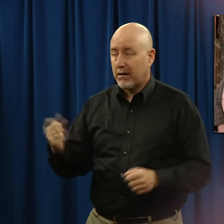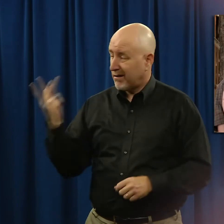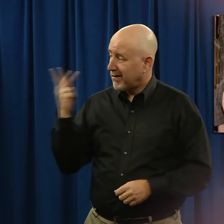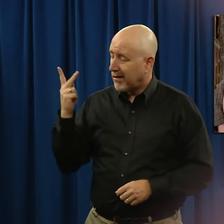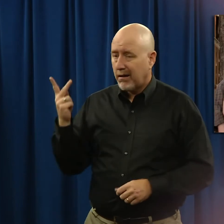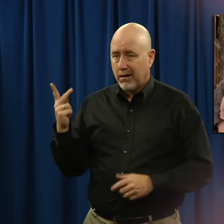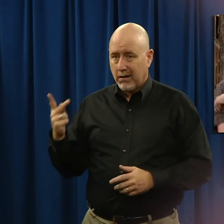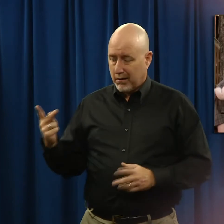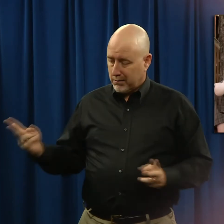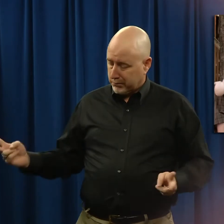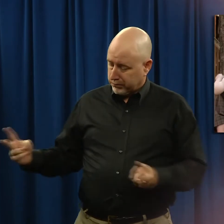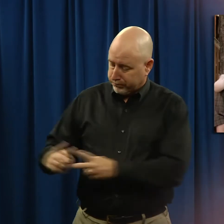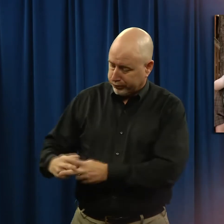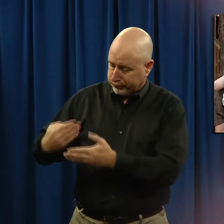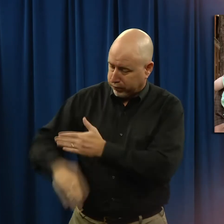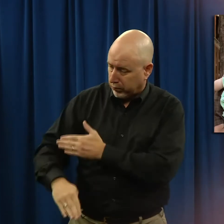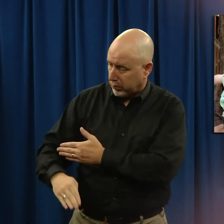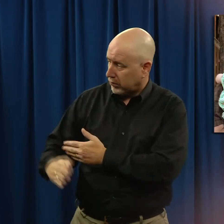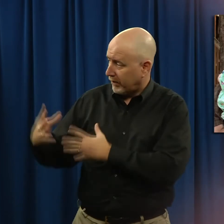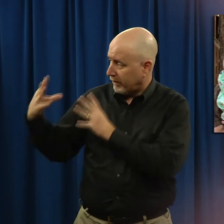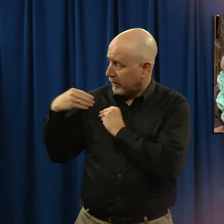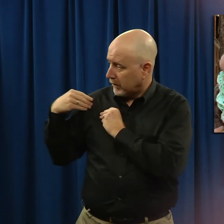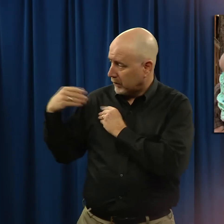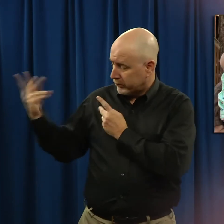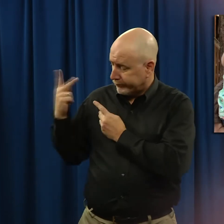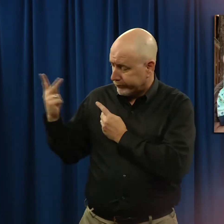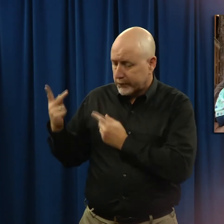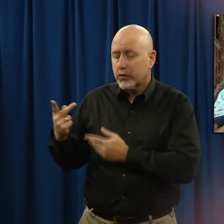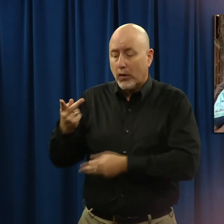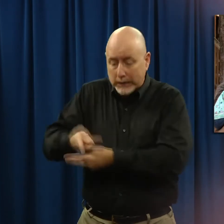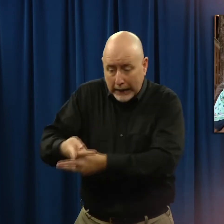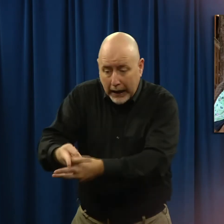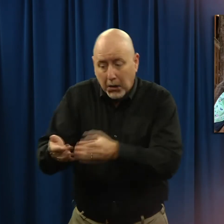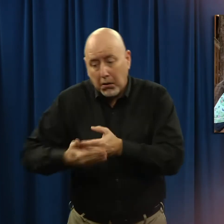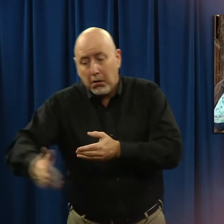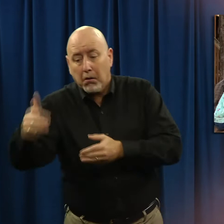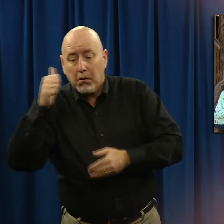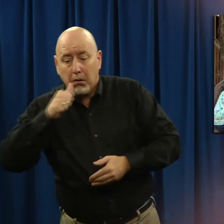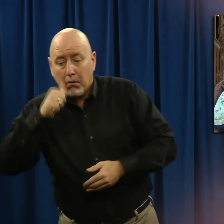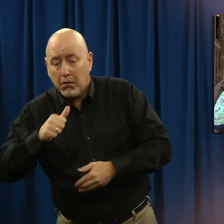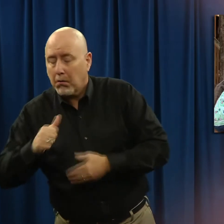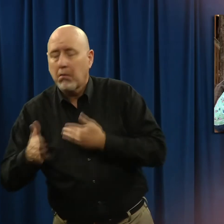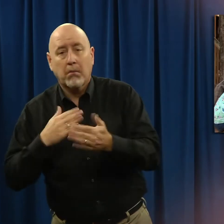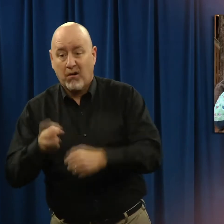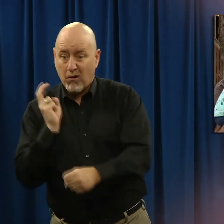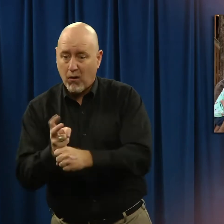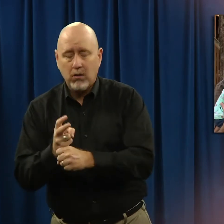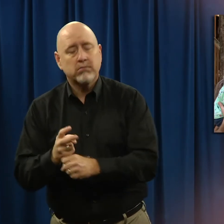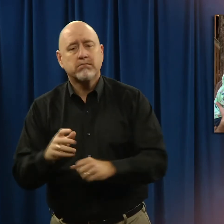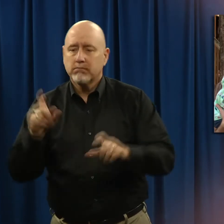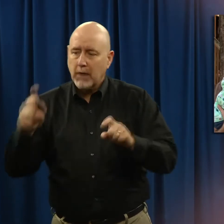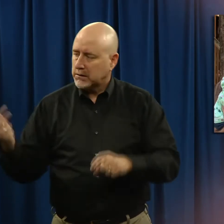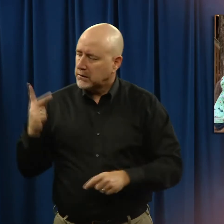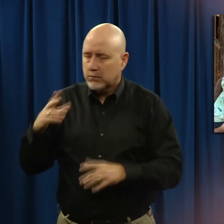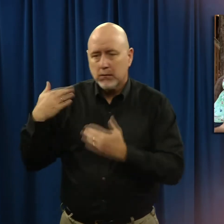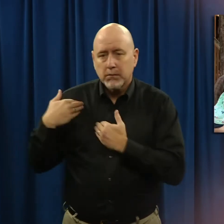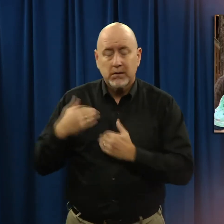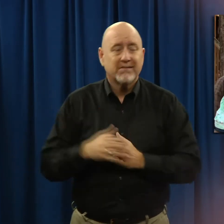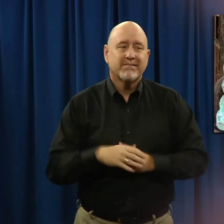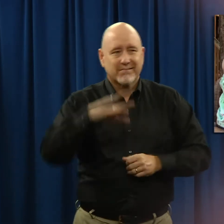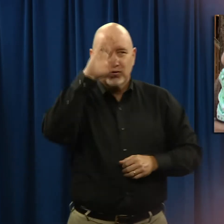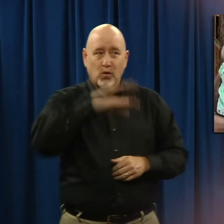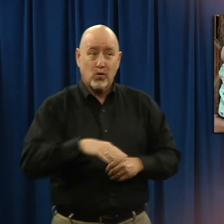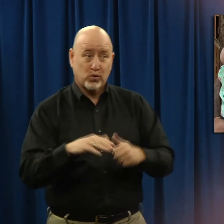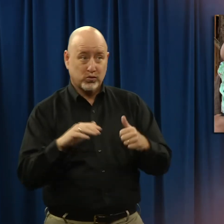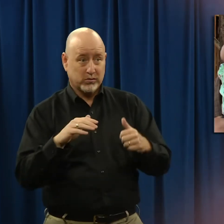played a part in bringing our baby into this world, and we both have to play a part in caring for her, no matter how tough it can be at times. Yeah, we know that these